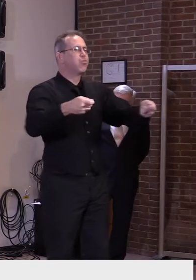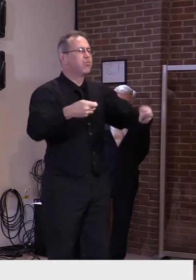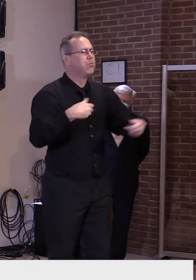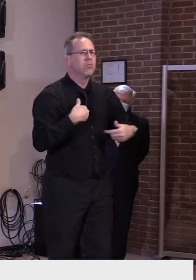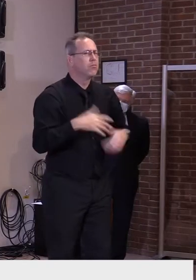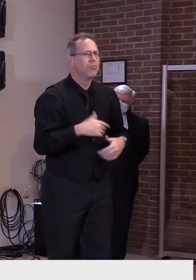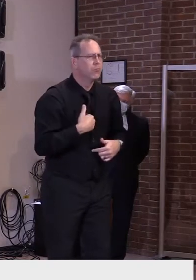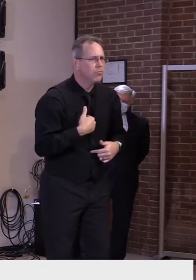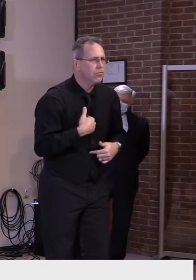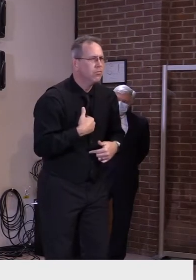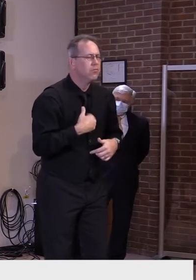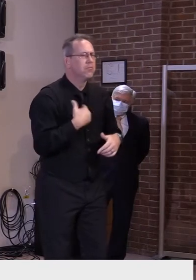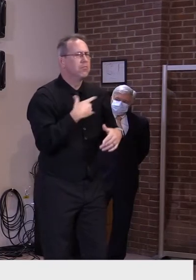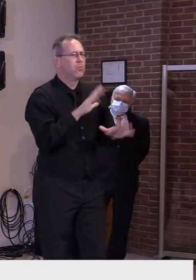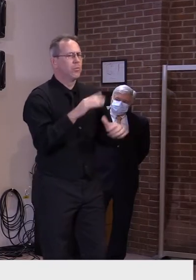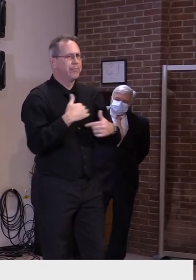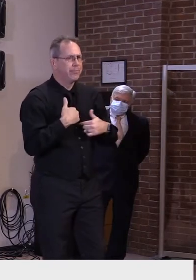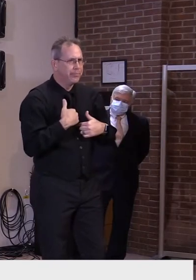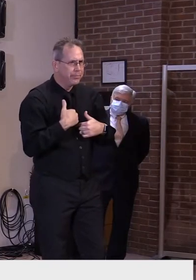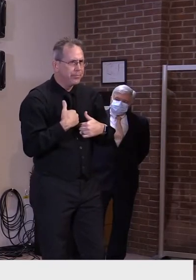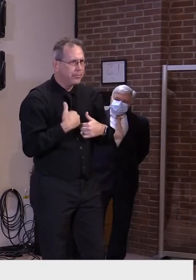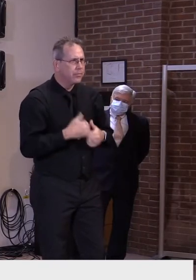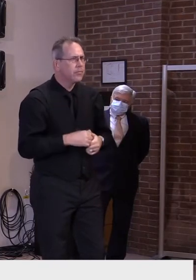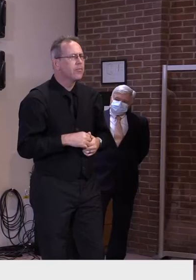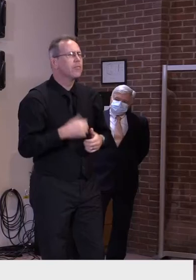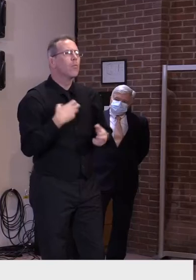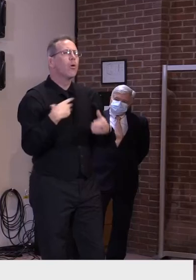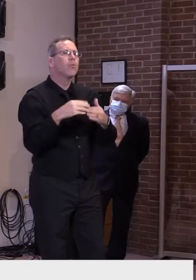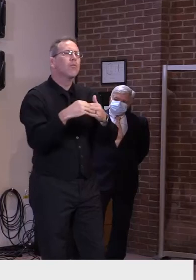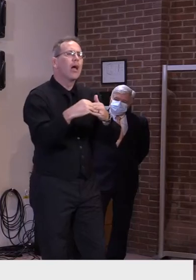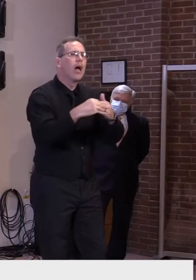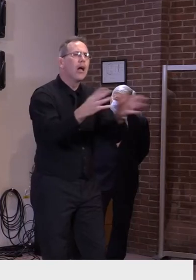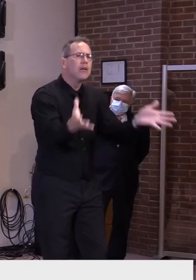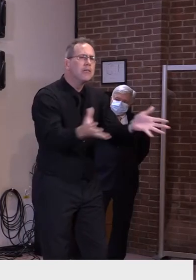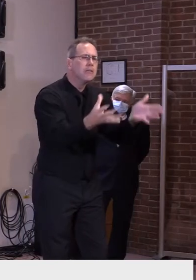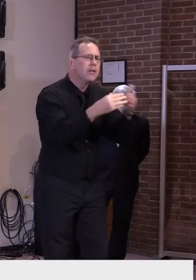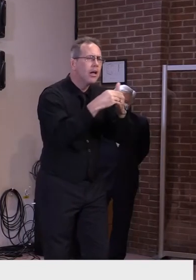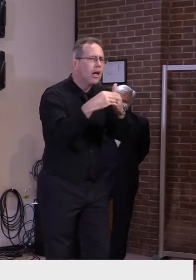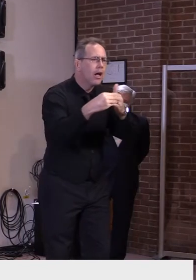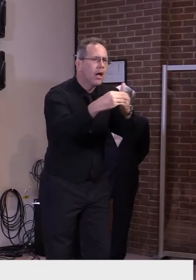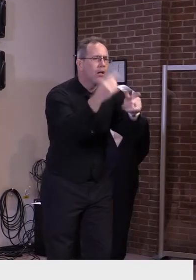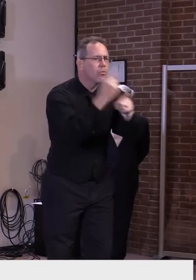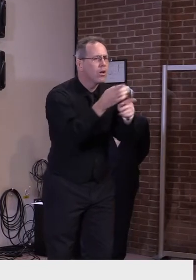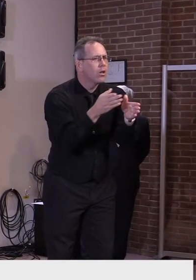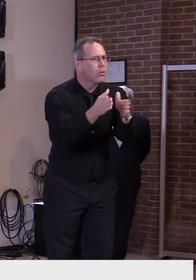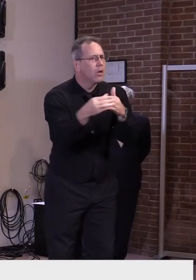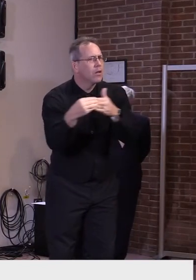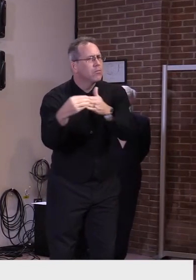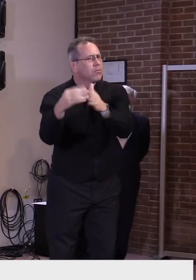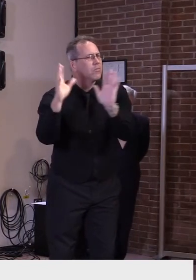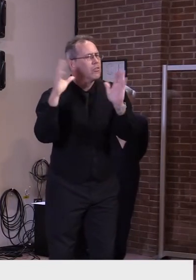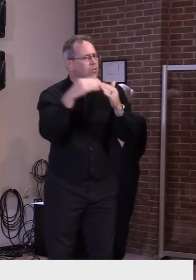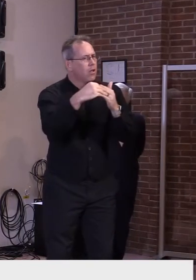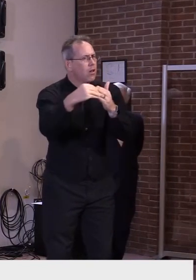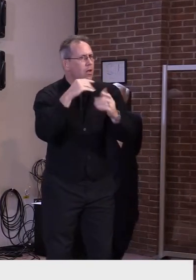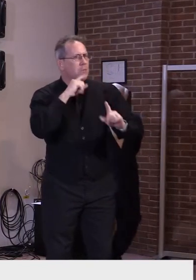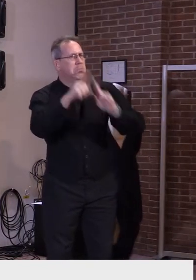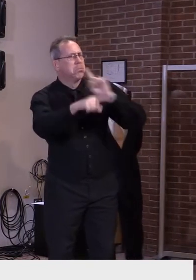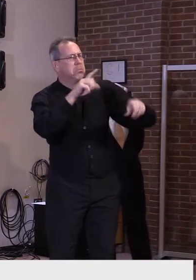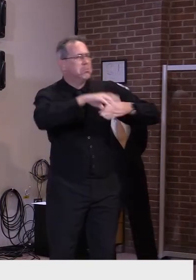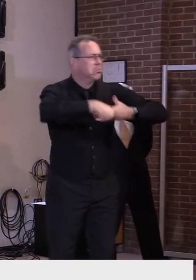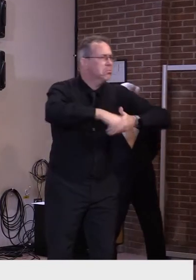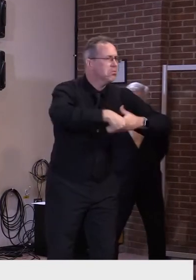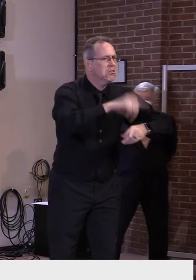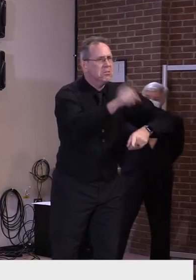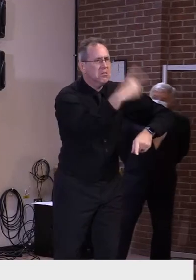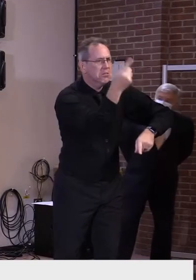this is the only path forward to give them something in regards to what they want. So that's what